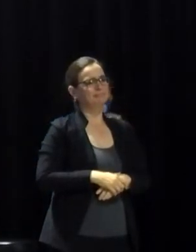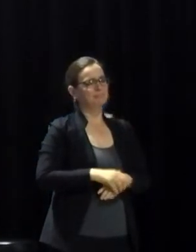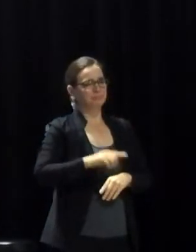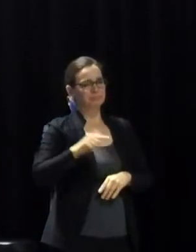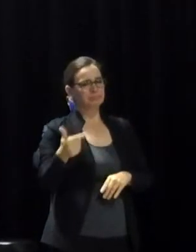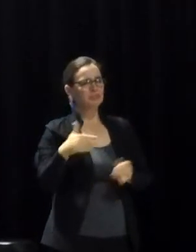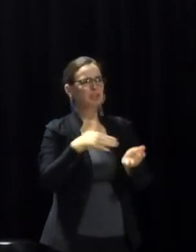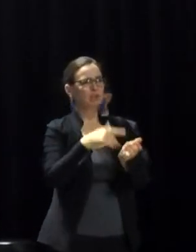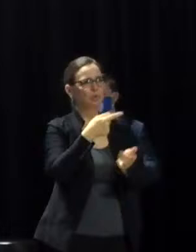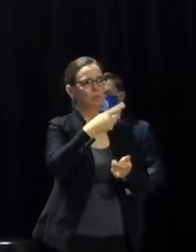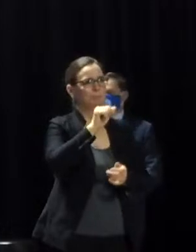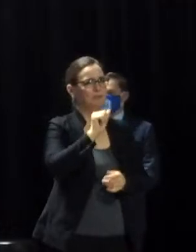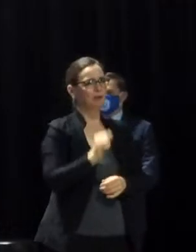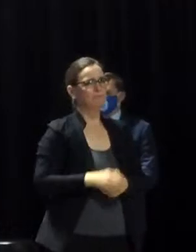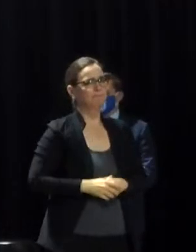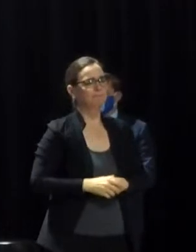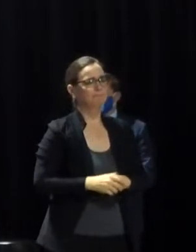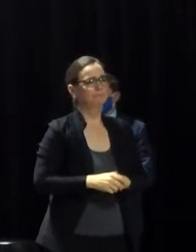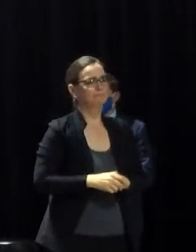Thank you.